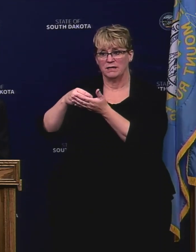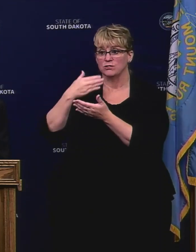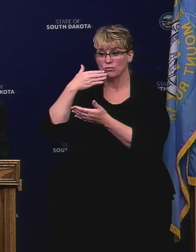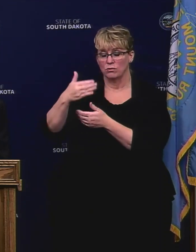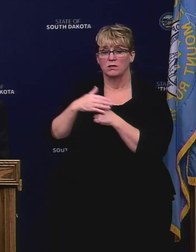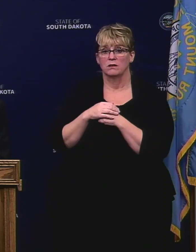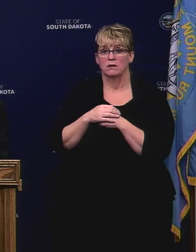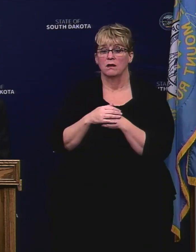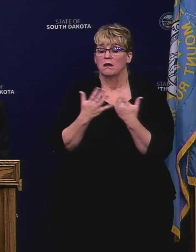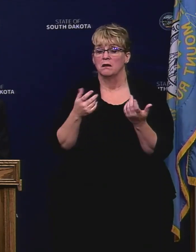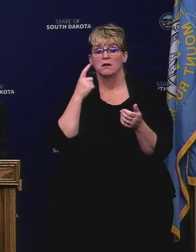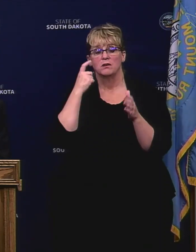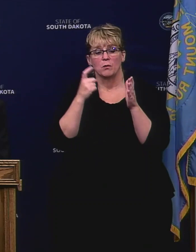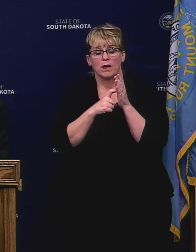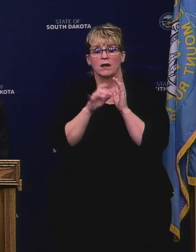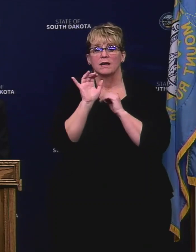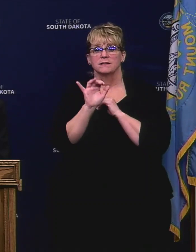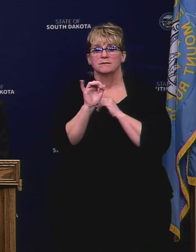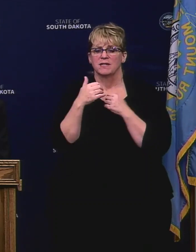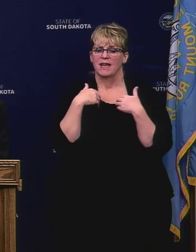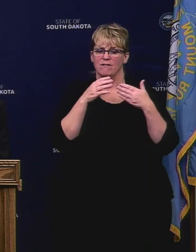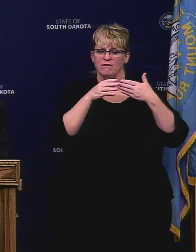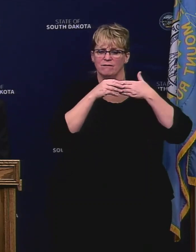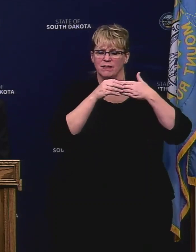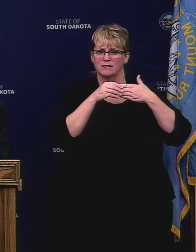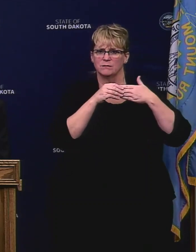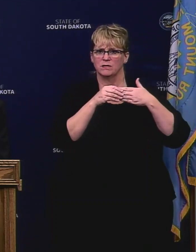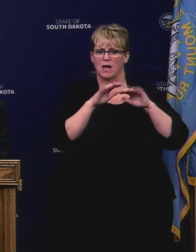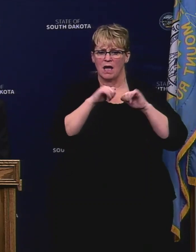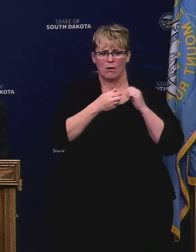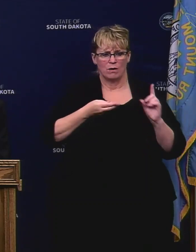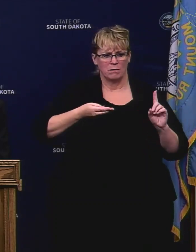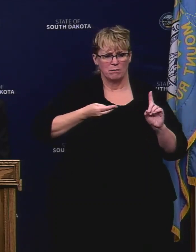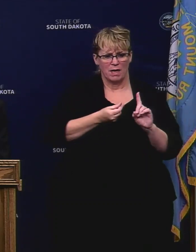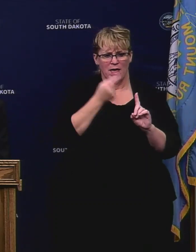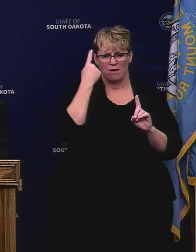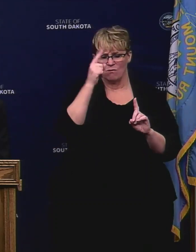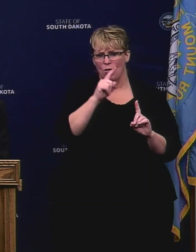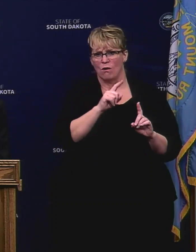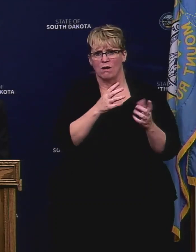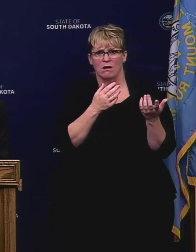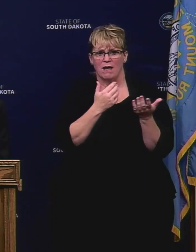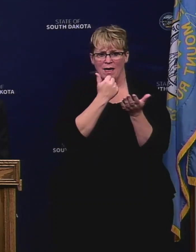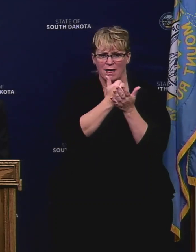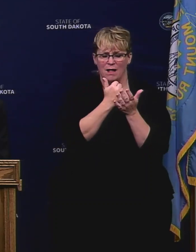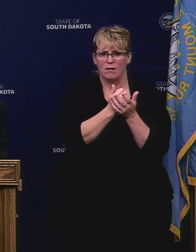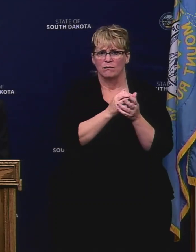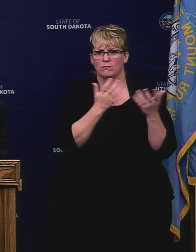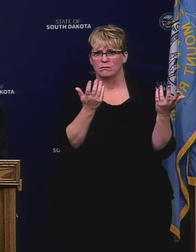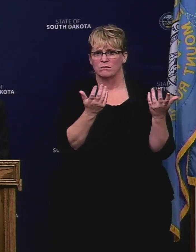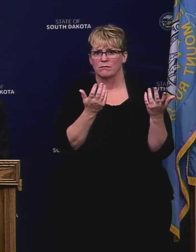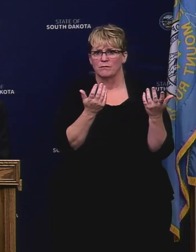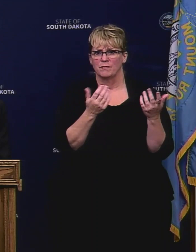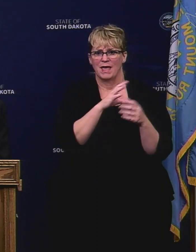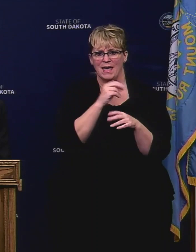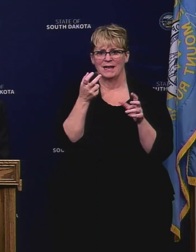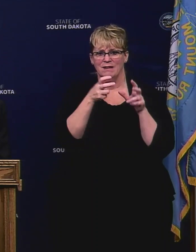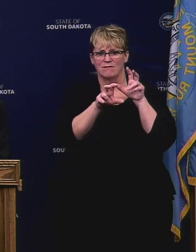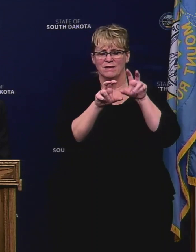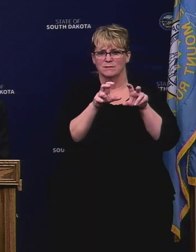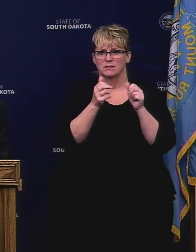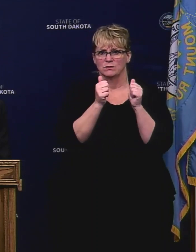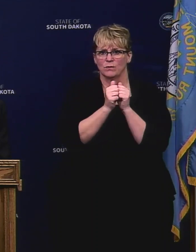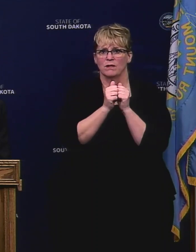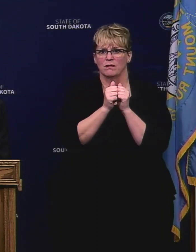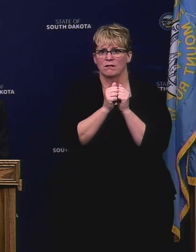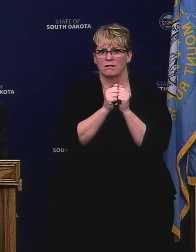need to have some flexibility in how we pay for certain response and investments related to